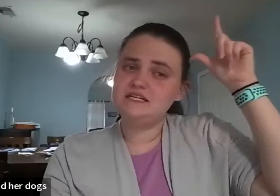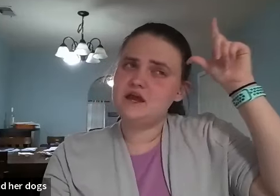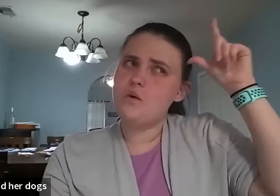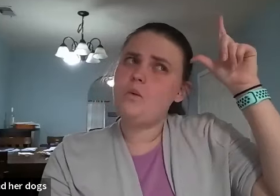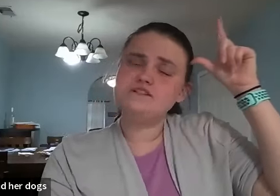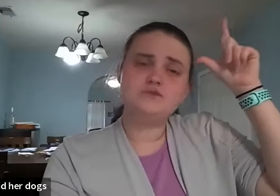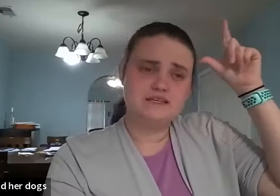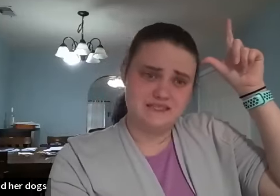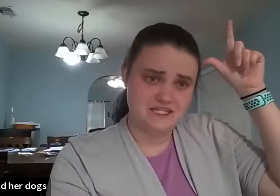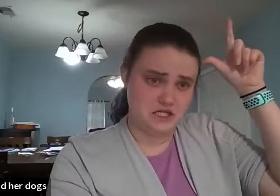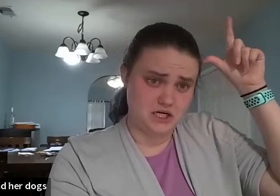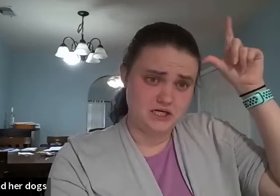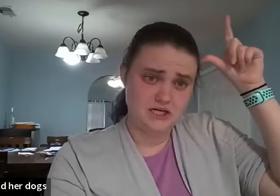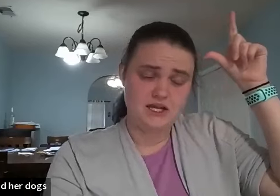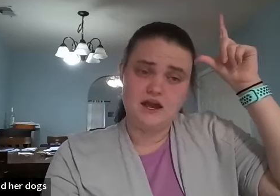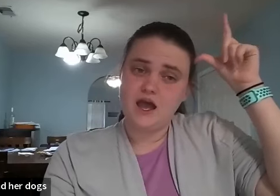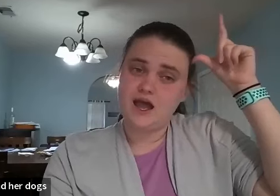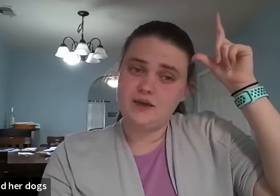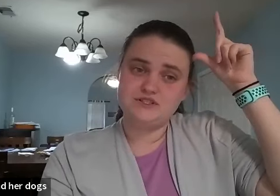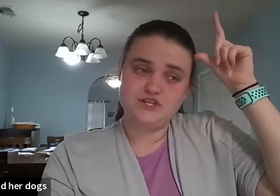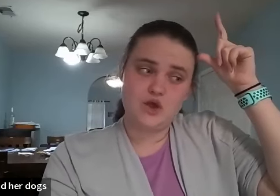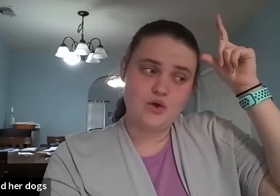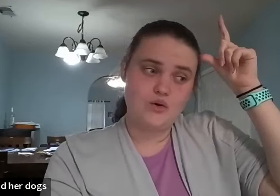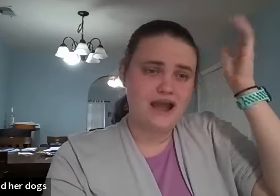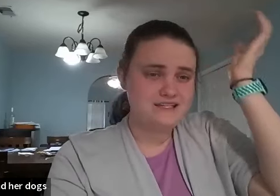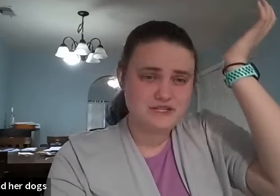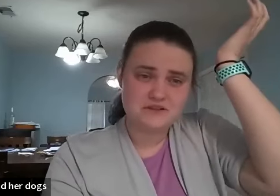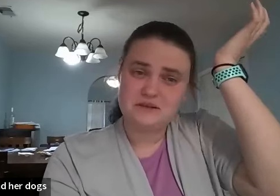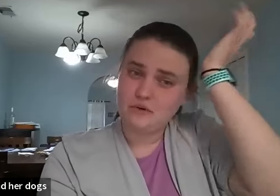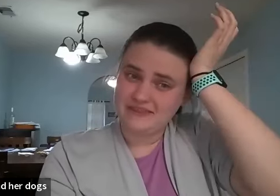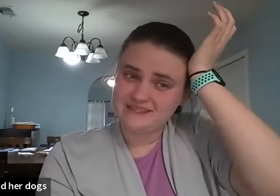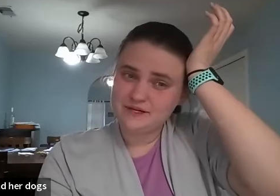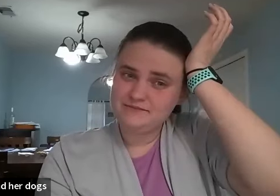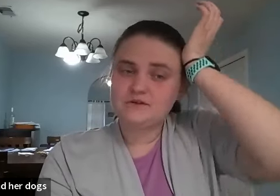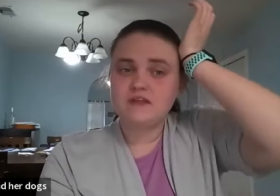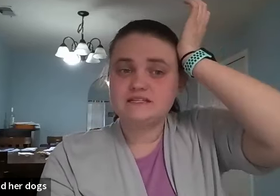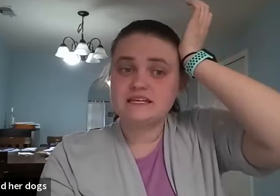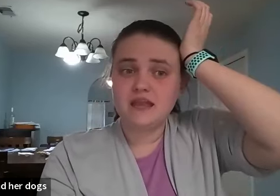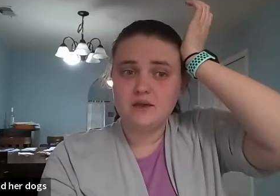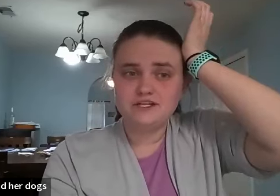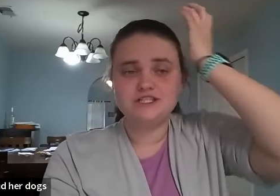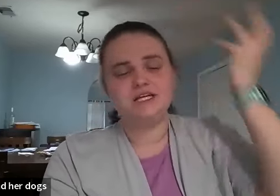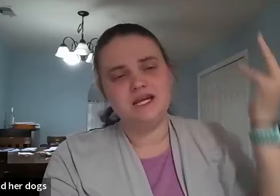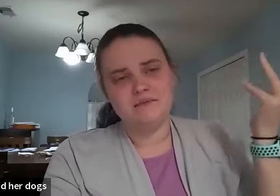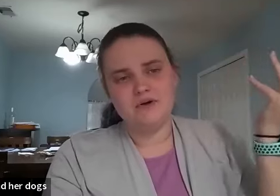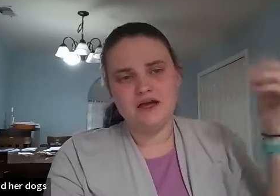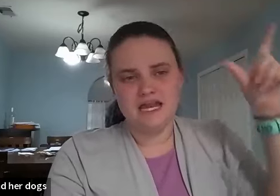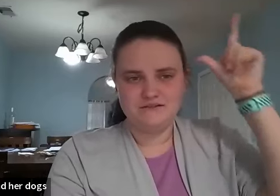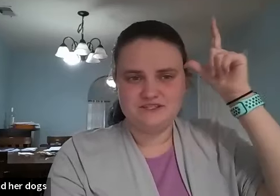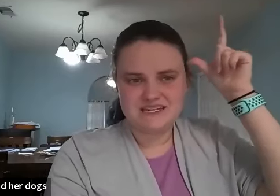it once or twice this year. So I do typically more this one for lettuce and cabbage. But if you see